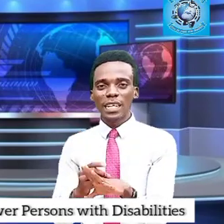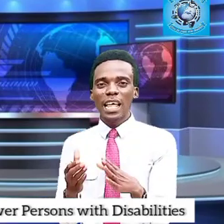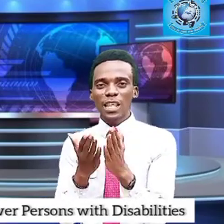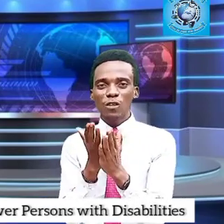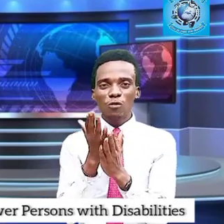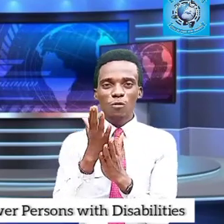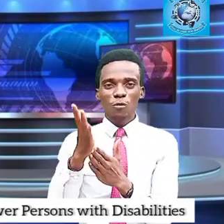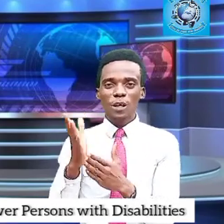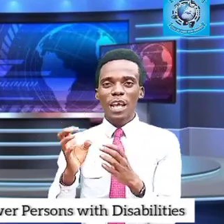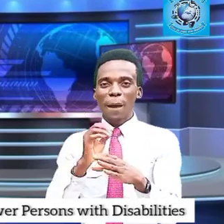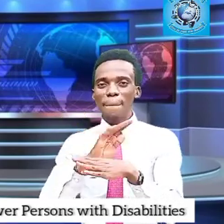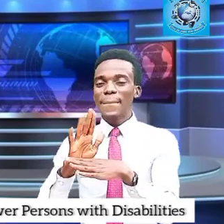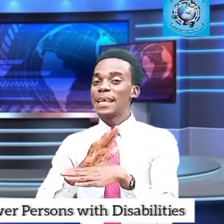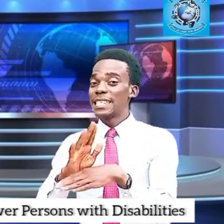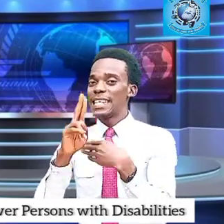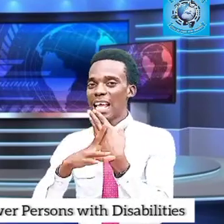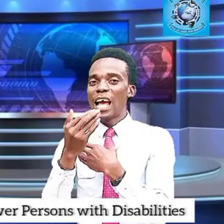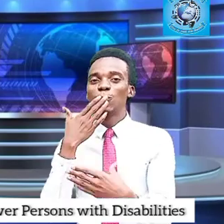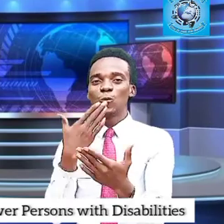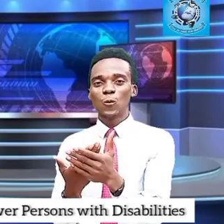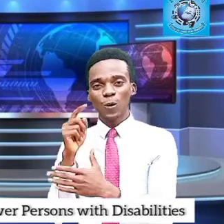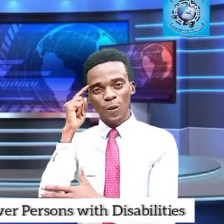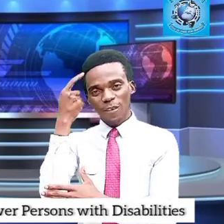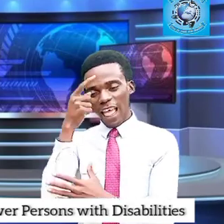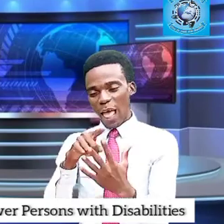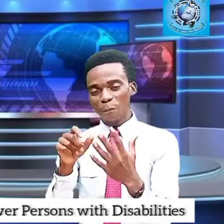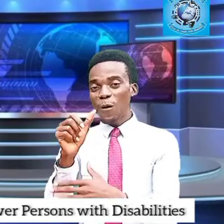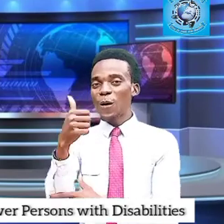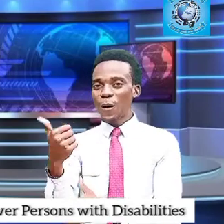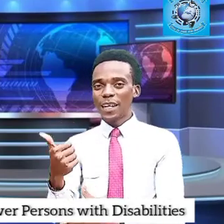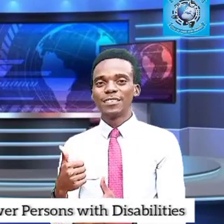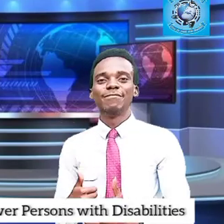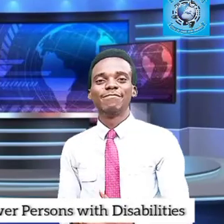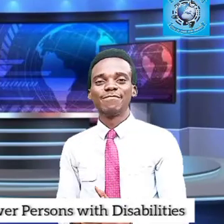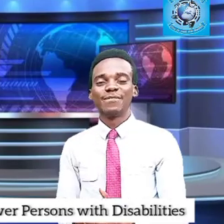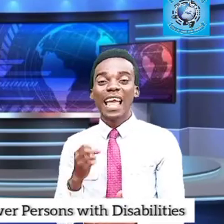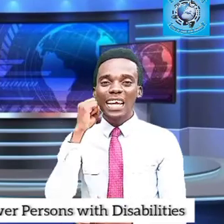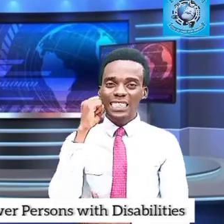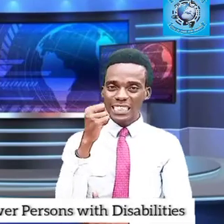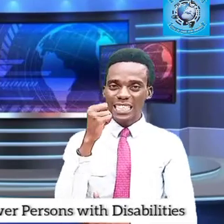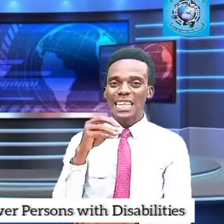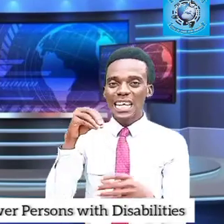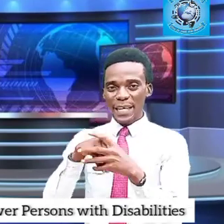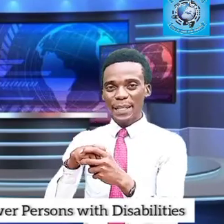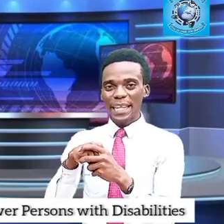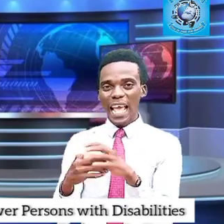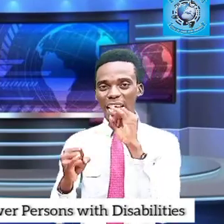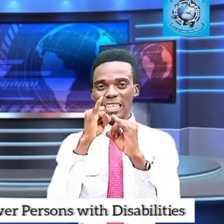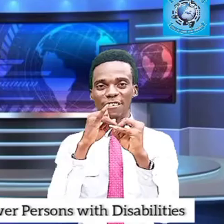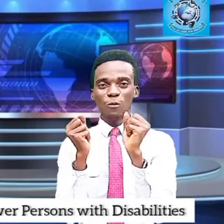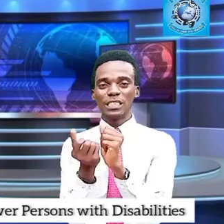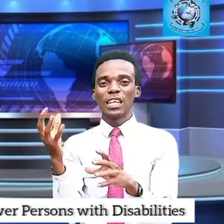entrepreneurship, and good governance, among others. Leos Alta, in an interview with